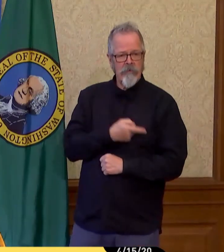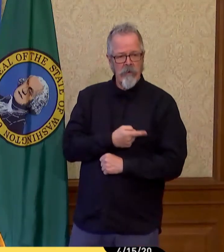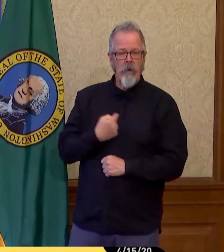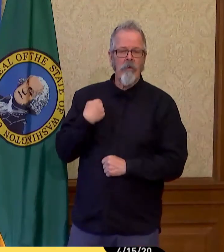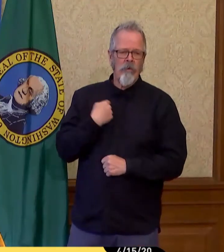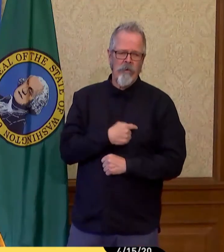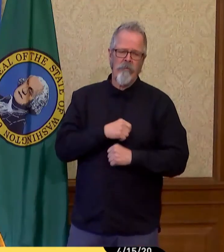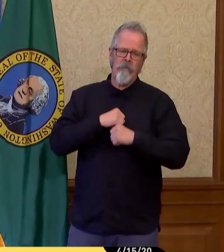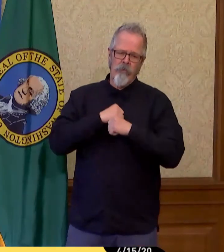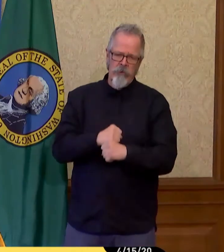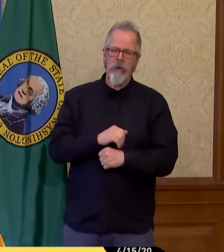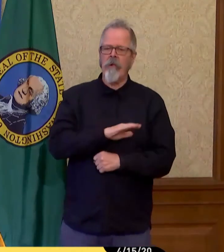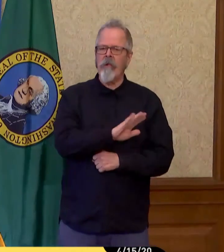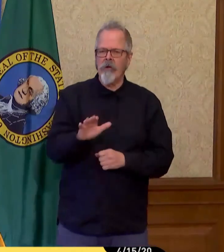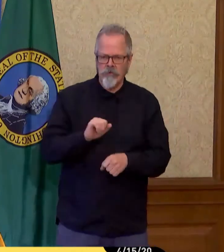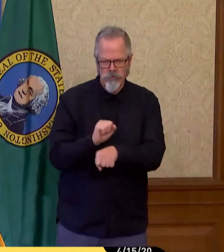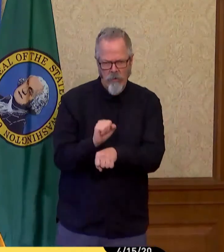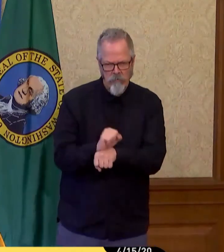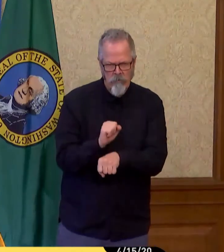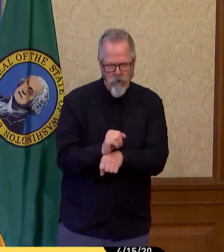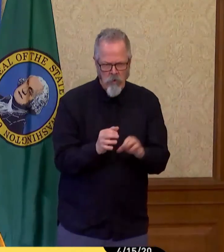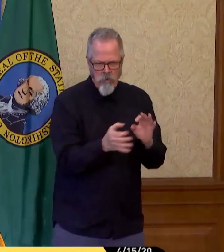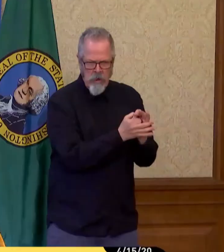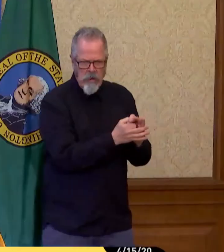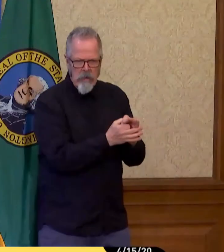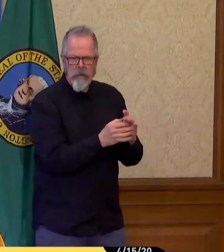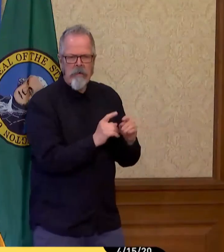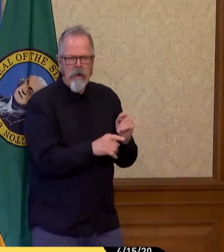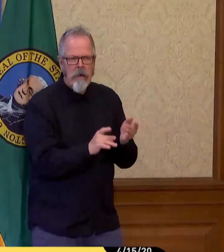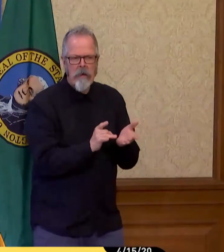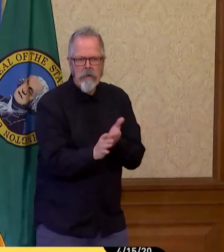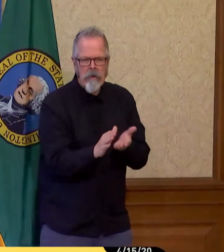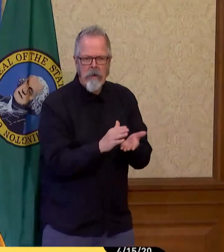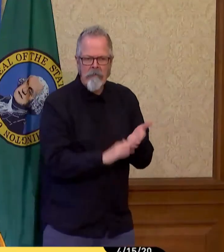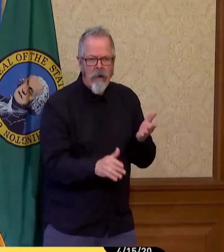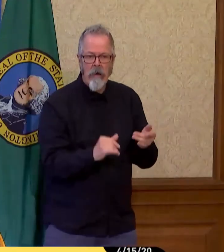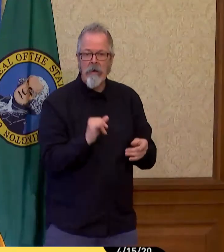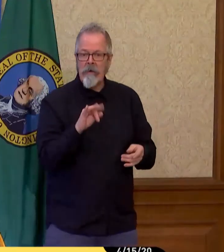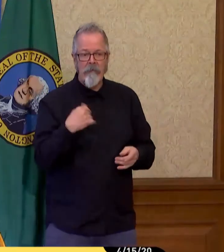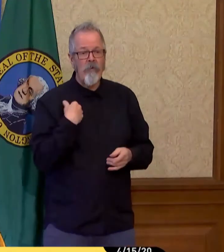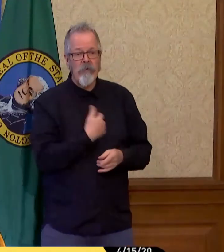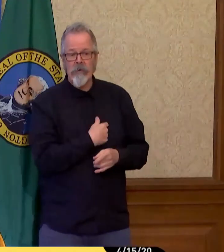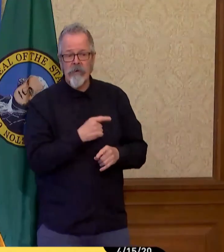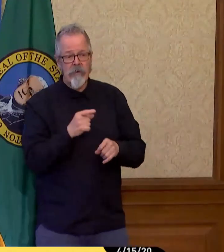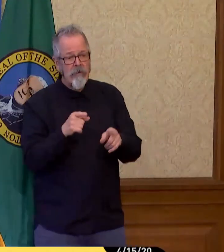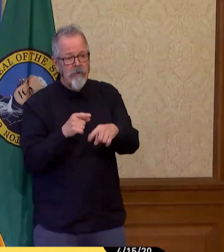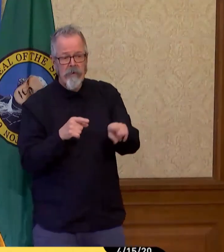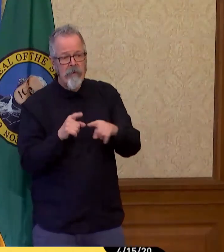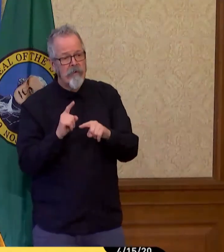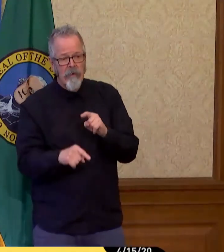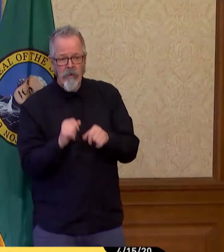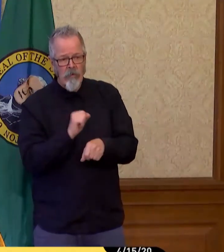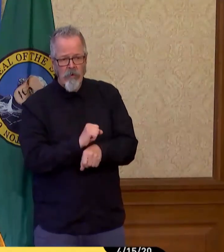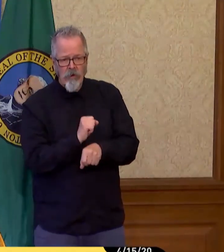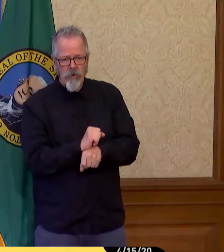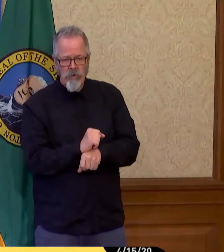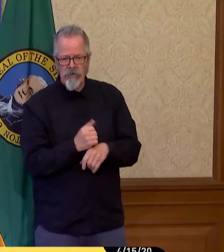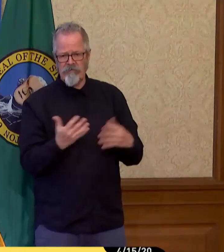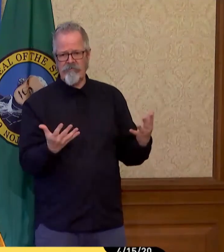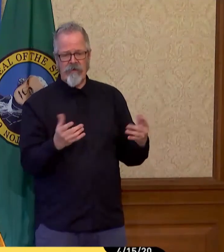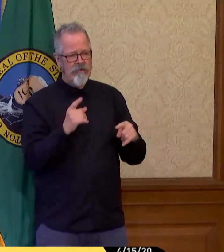if you will, that if they cannot work and their employer can't give them adequate alternative environments where they feel